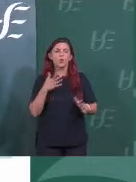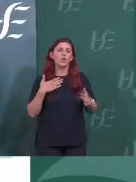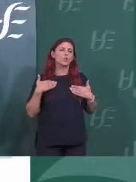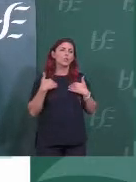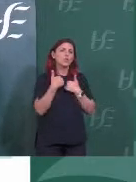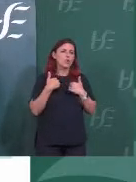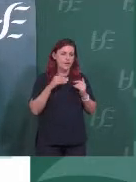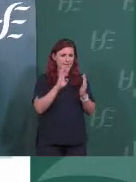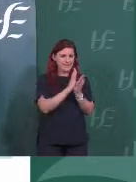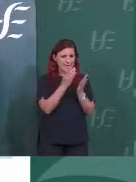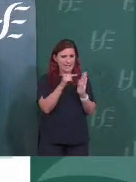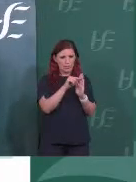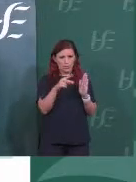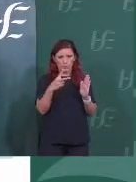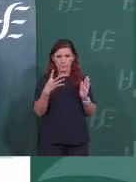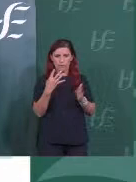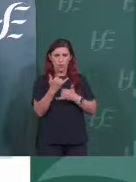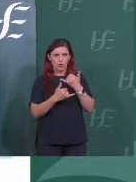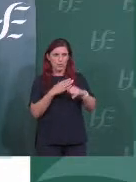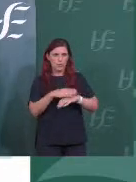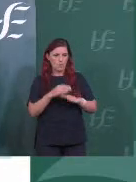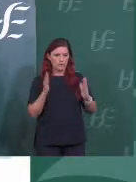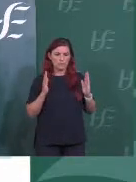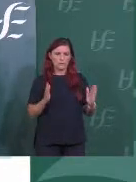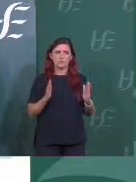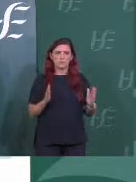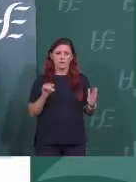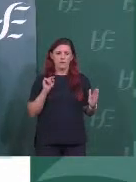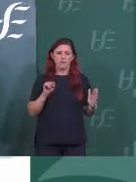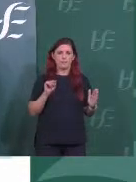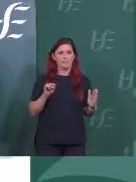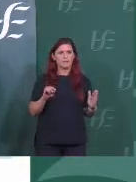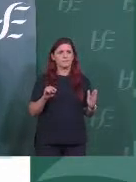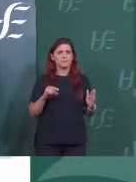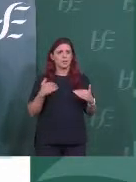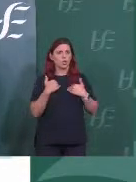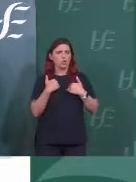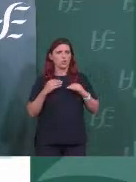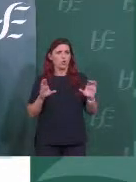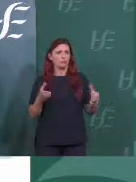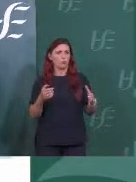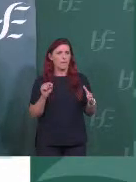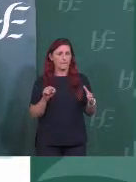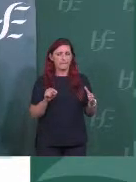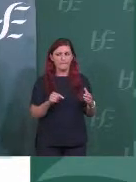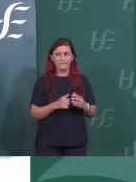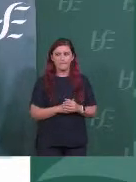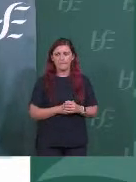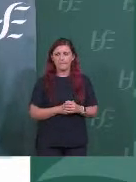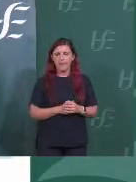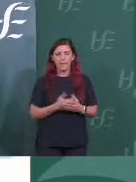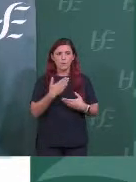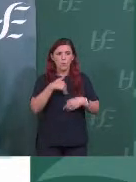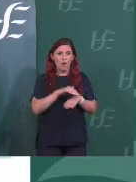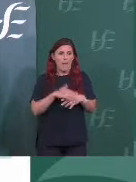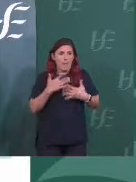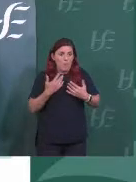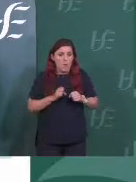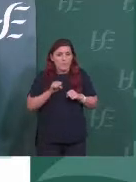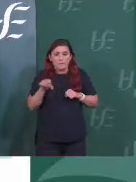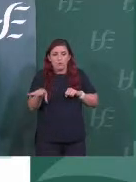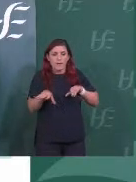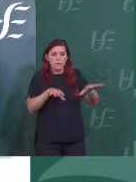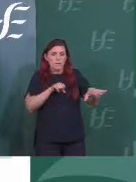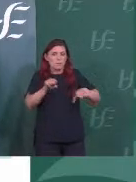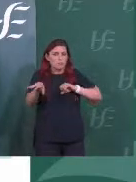24, 25% of cases in that age group, 19 to 24, and that's where the disease is thriving and where it's transmitting